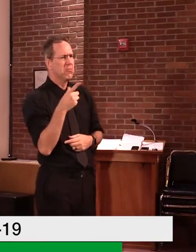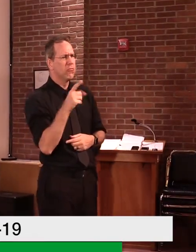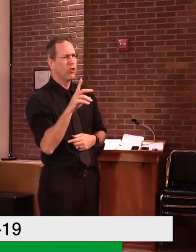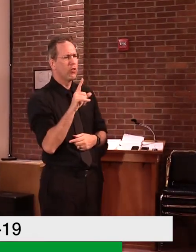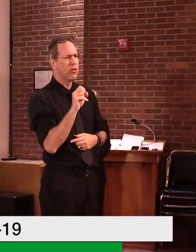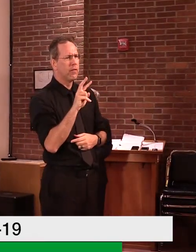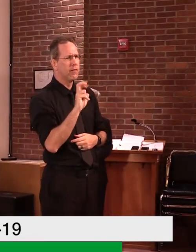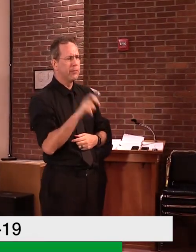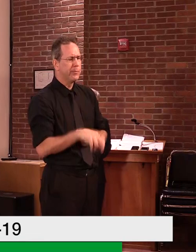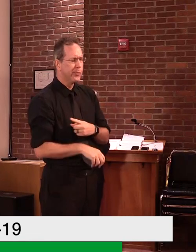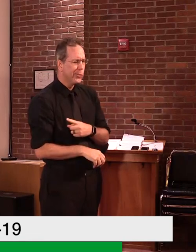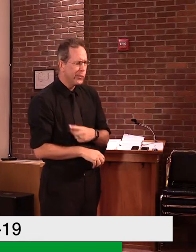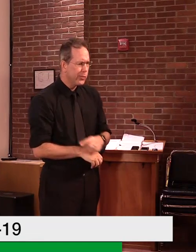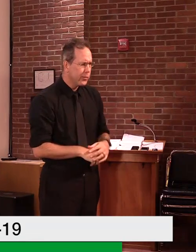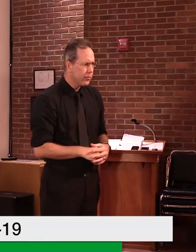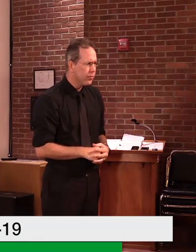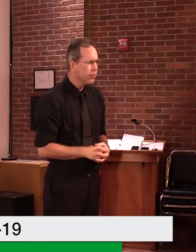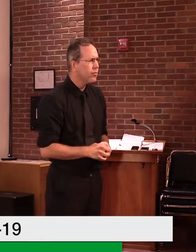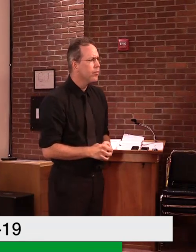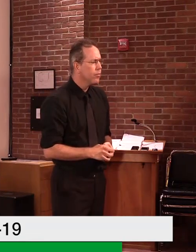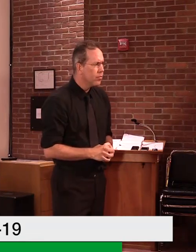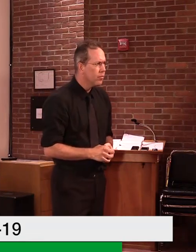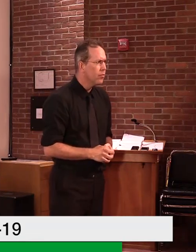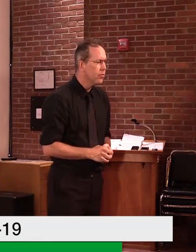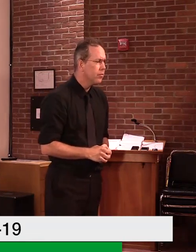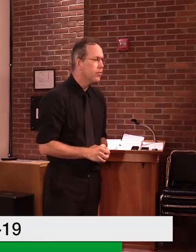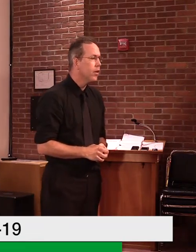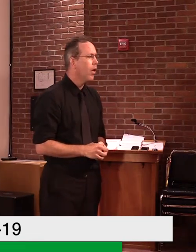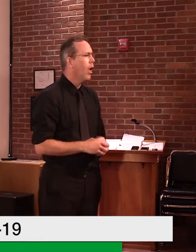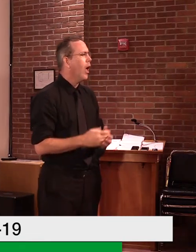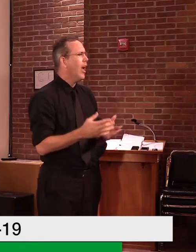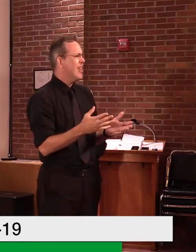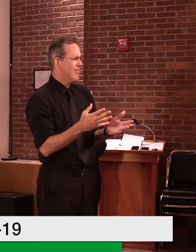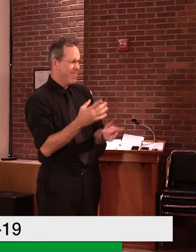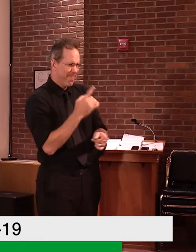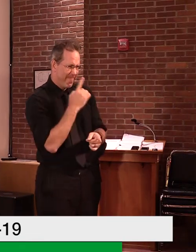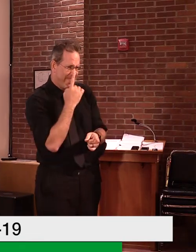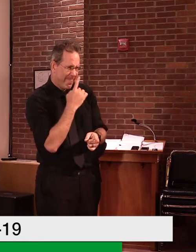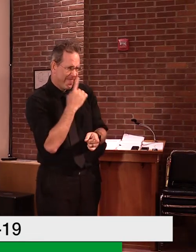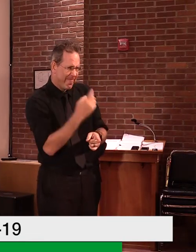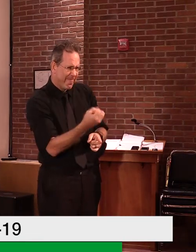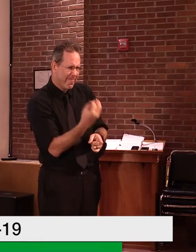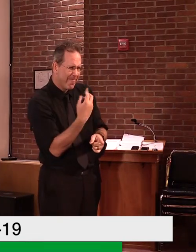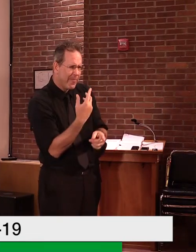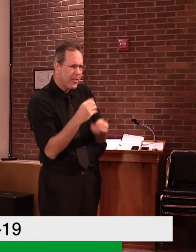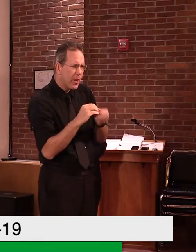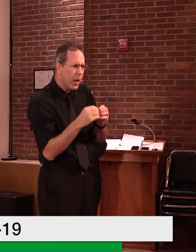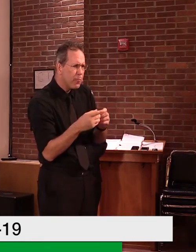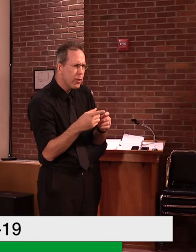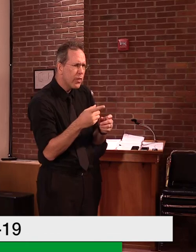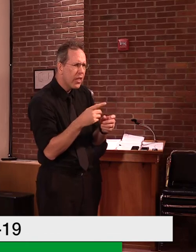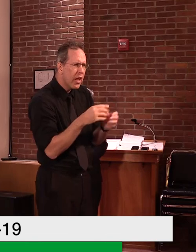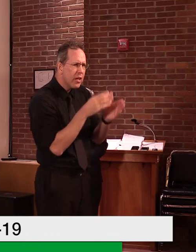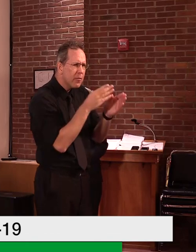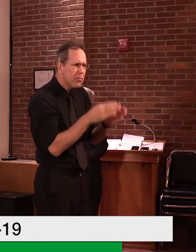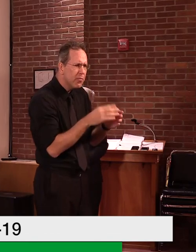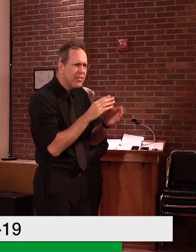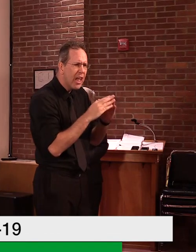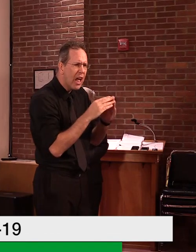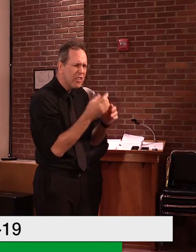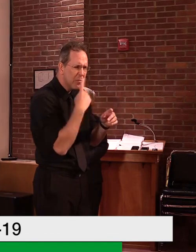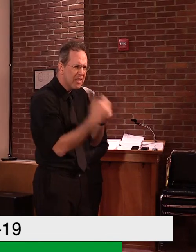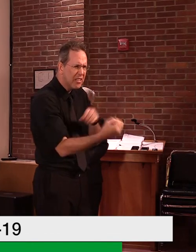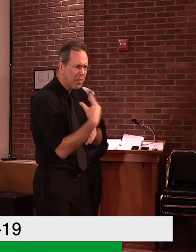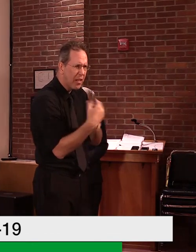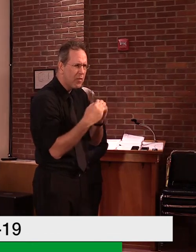Hi, Joe. I'd appreciate it if you'd send the information about the town specifically to my communications office